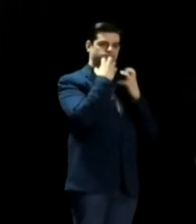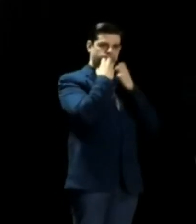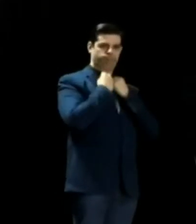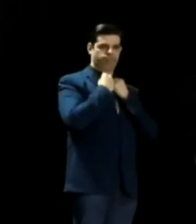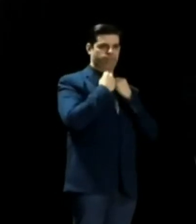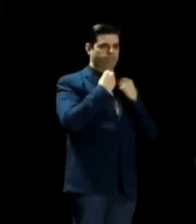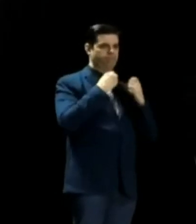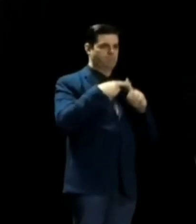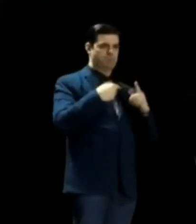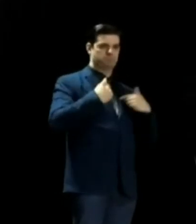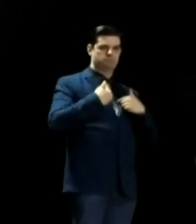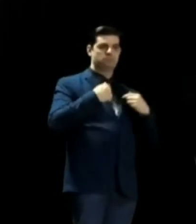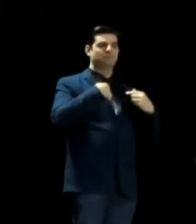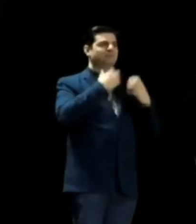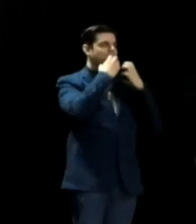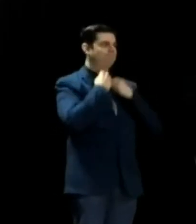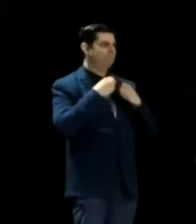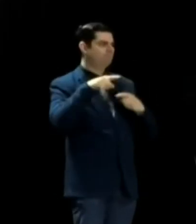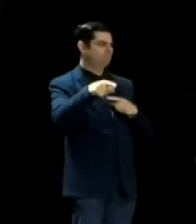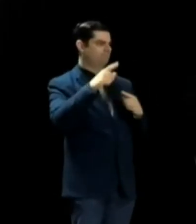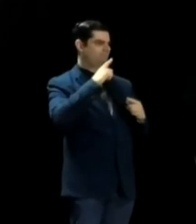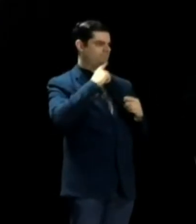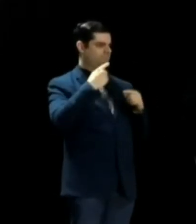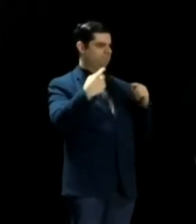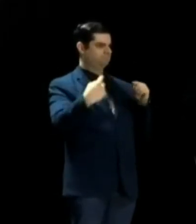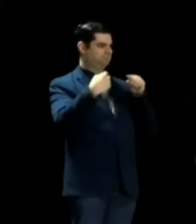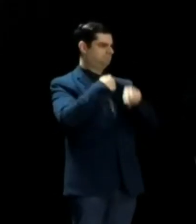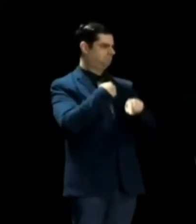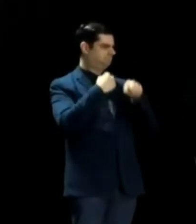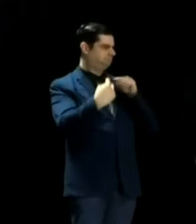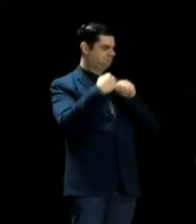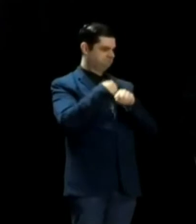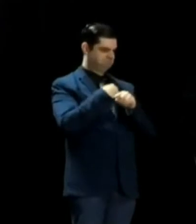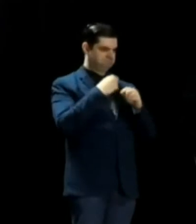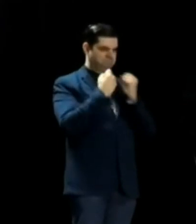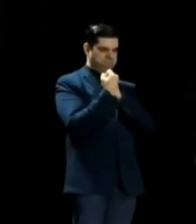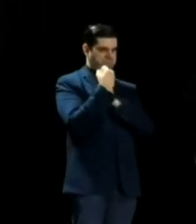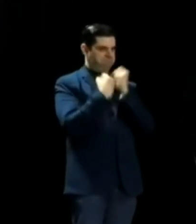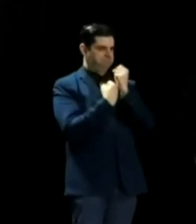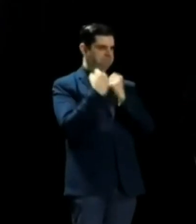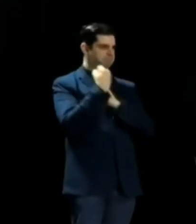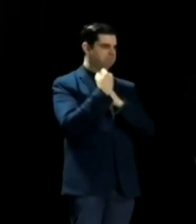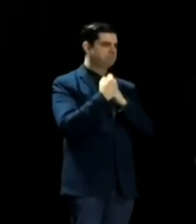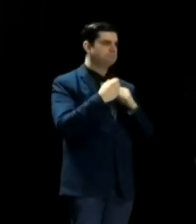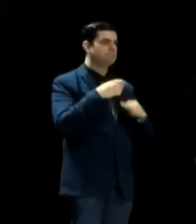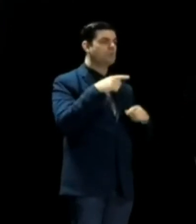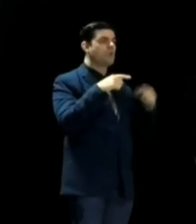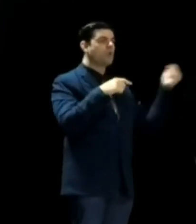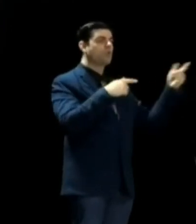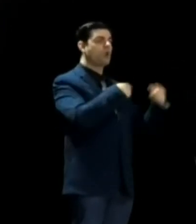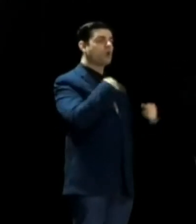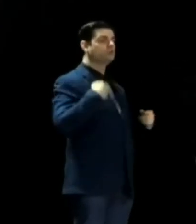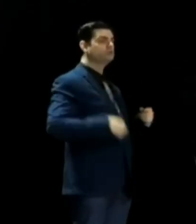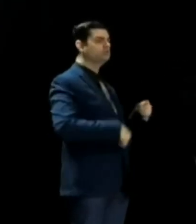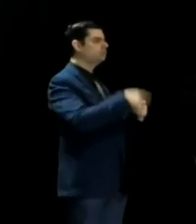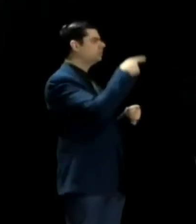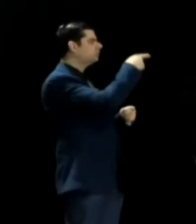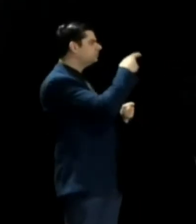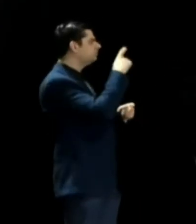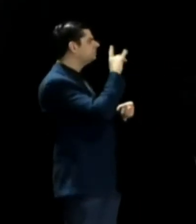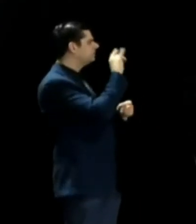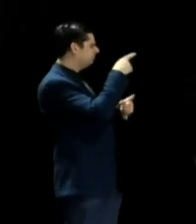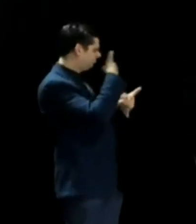doing it. The enforcement of that is going to be a challenge. I don't know